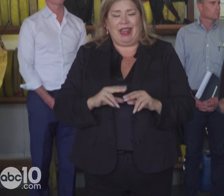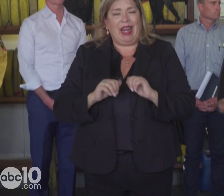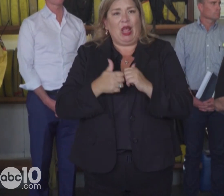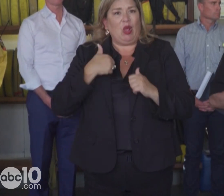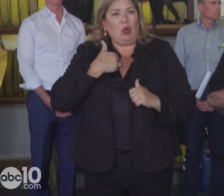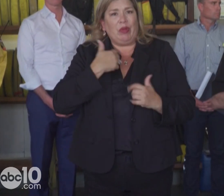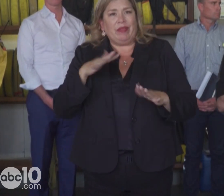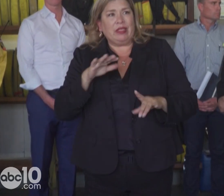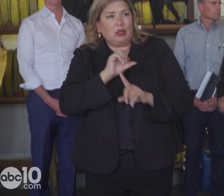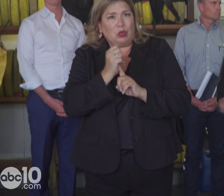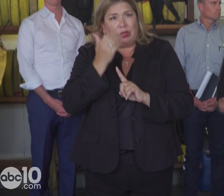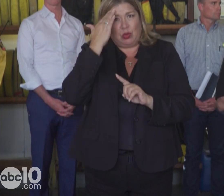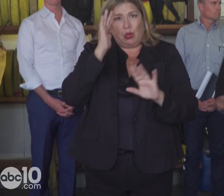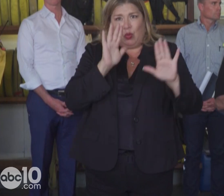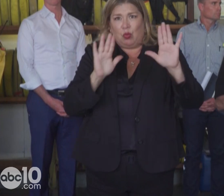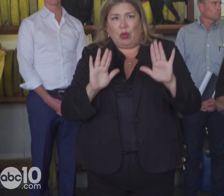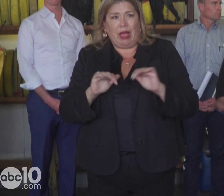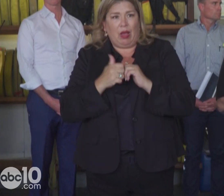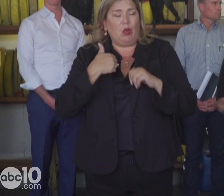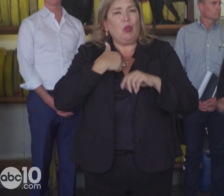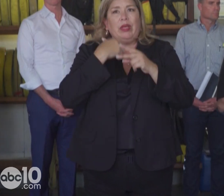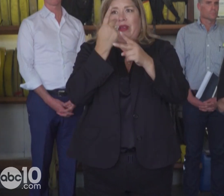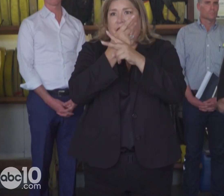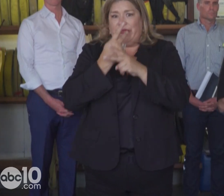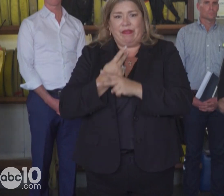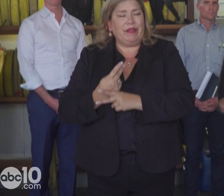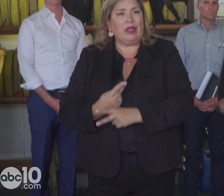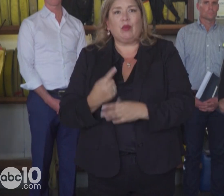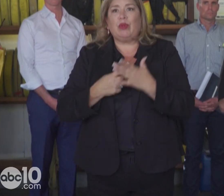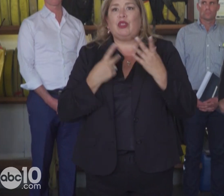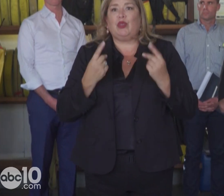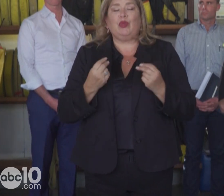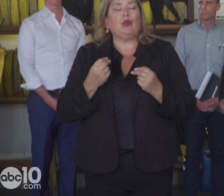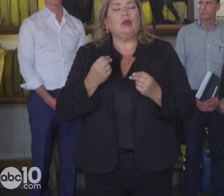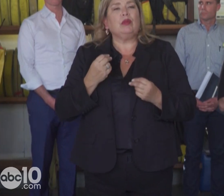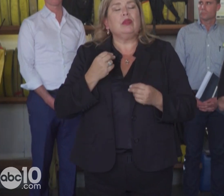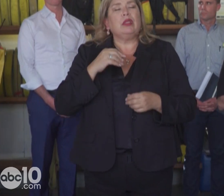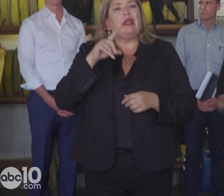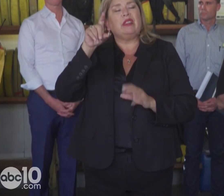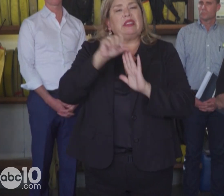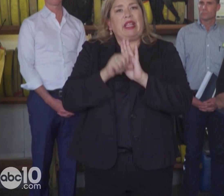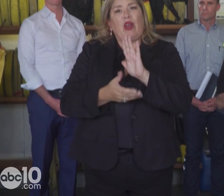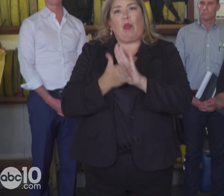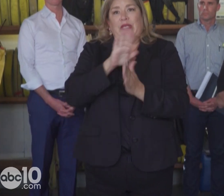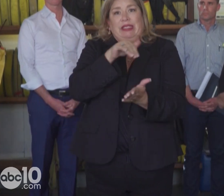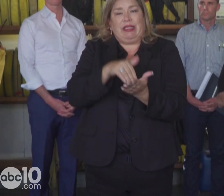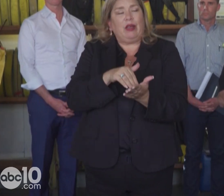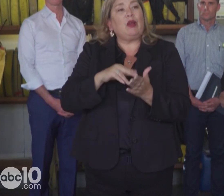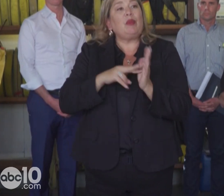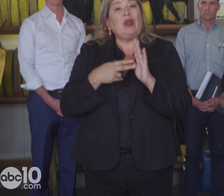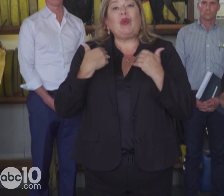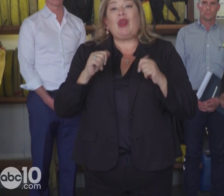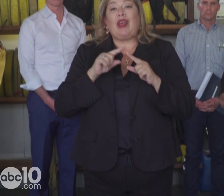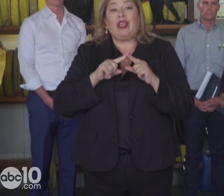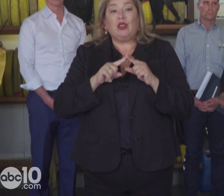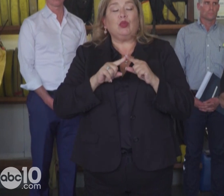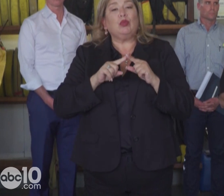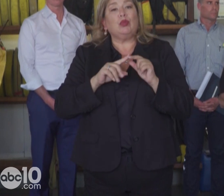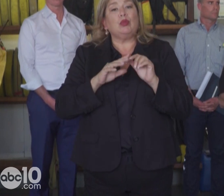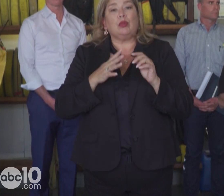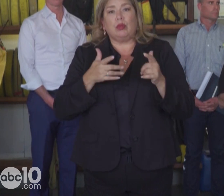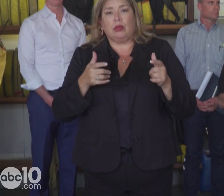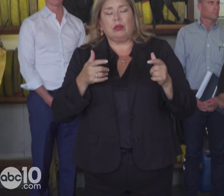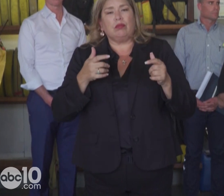situational awareness to drive all of that intelligence into the state operations center so that we can try to stay out in front of